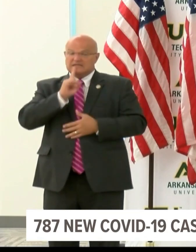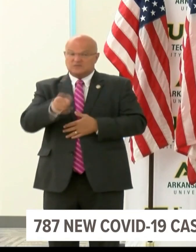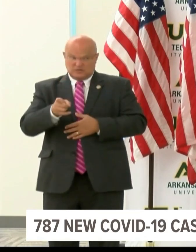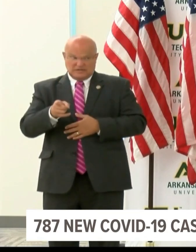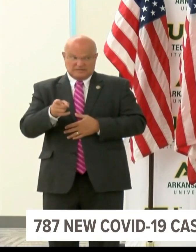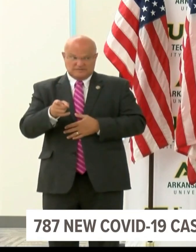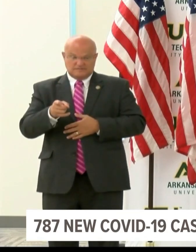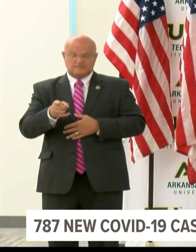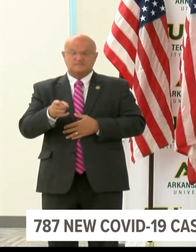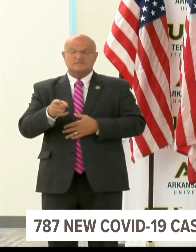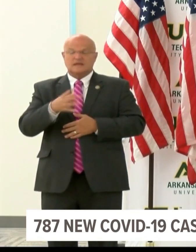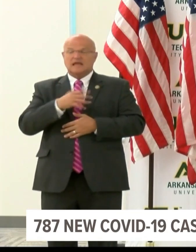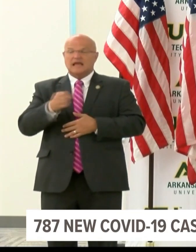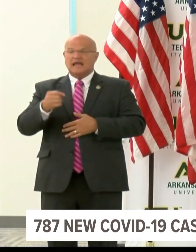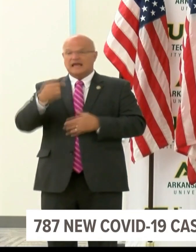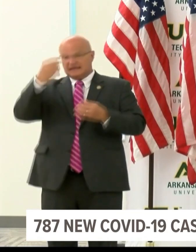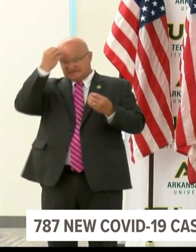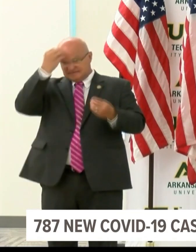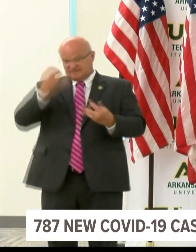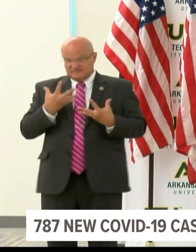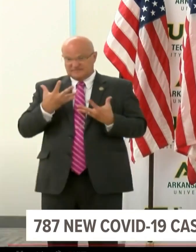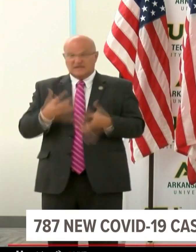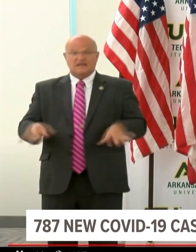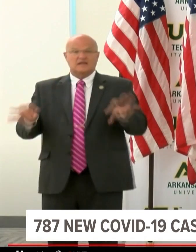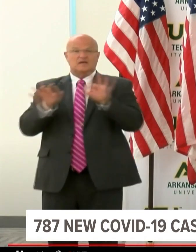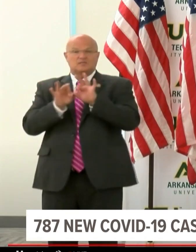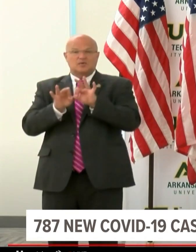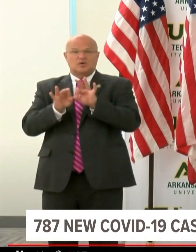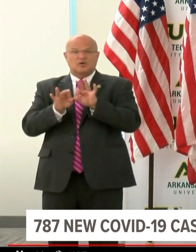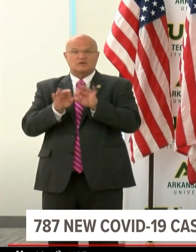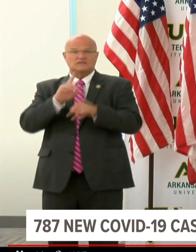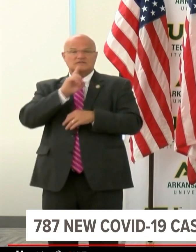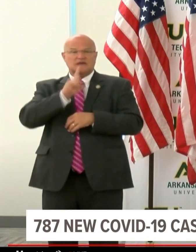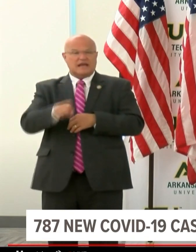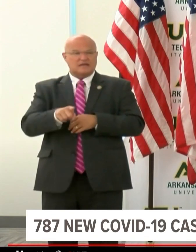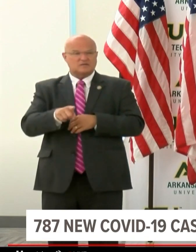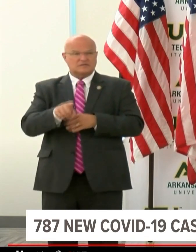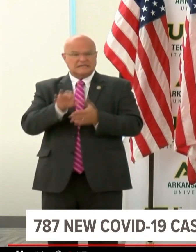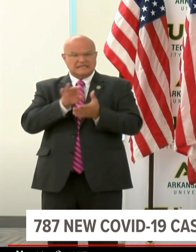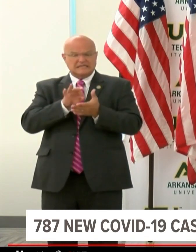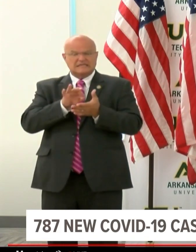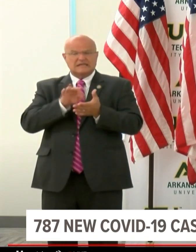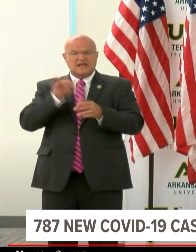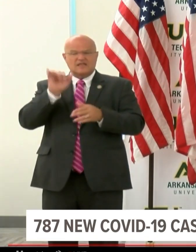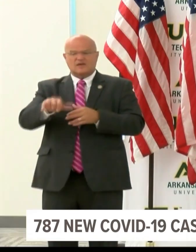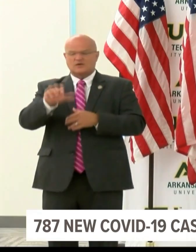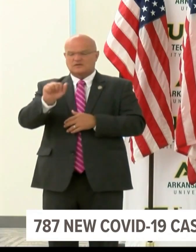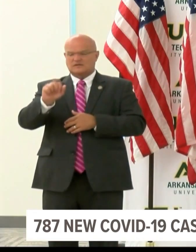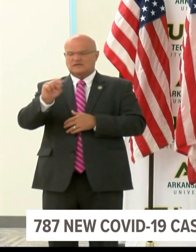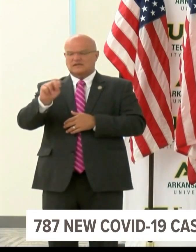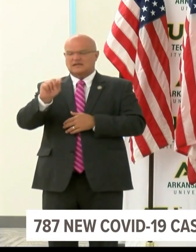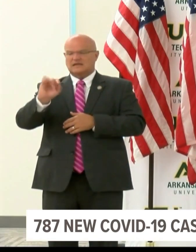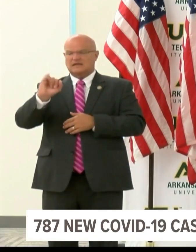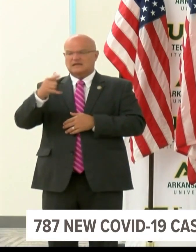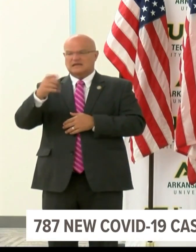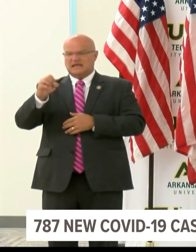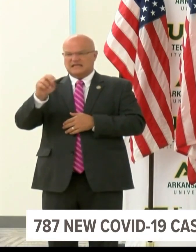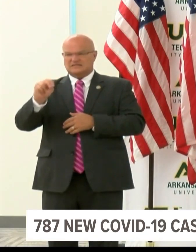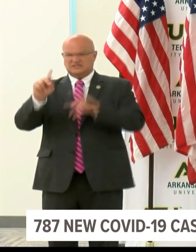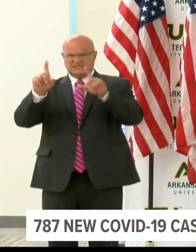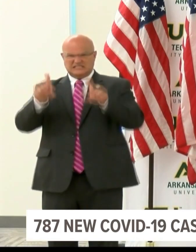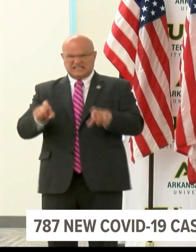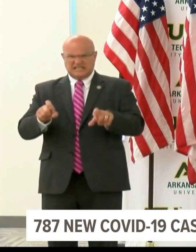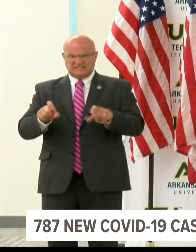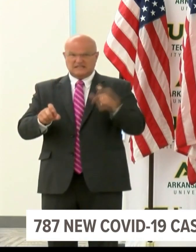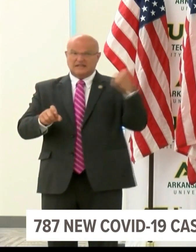the case, and it illustrates the importance of actually accounting for those antigen tests, because these